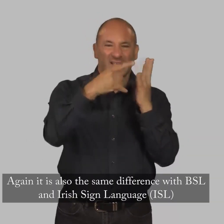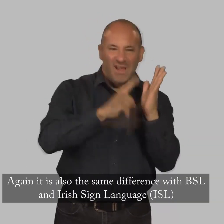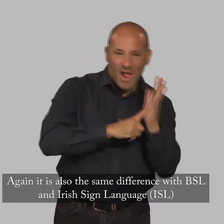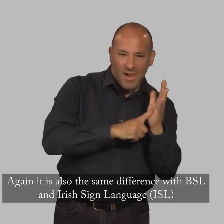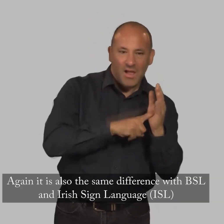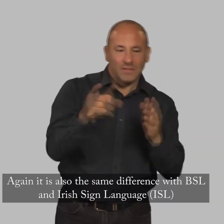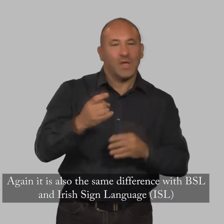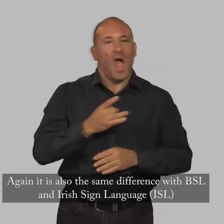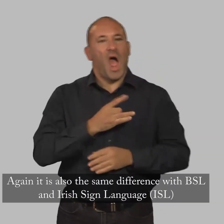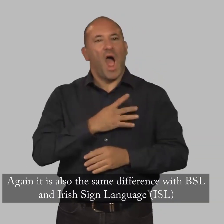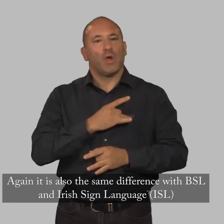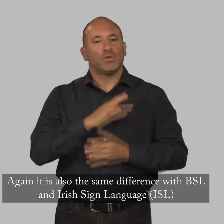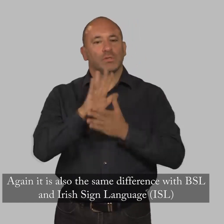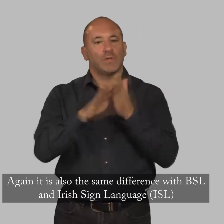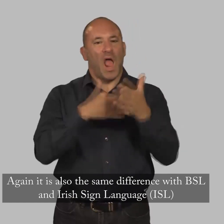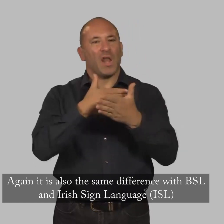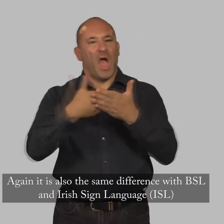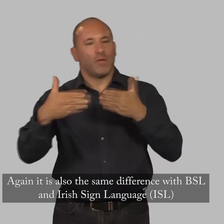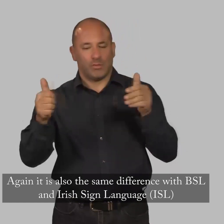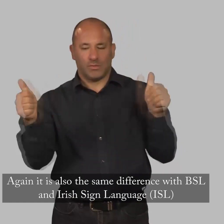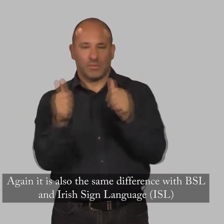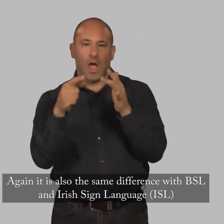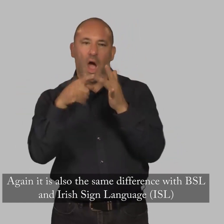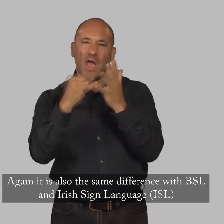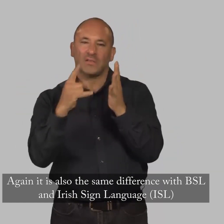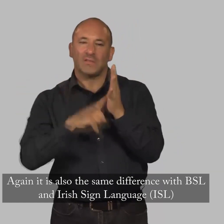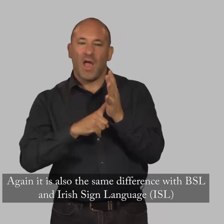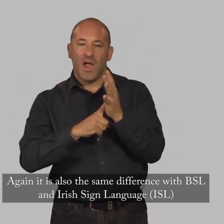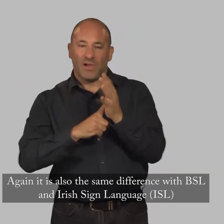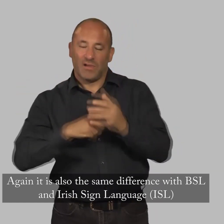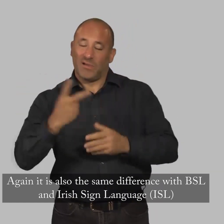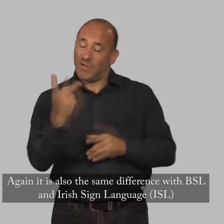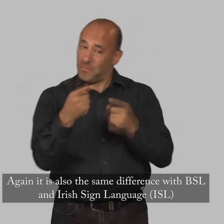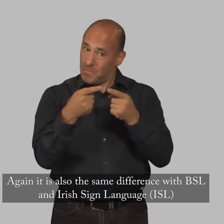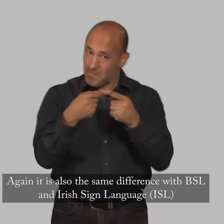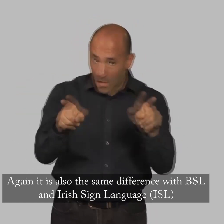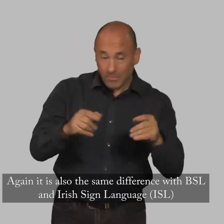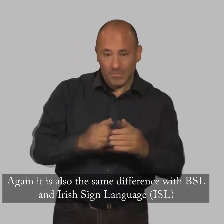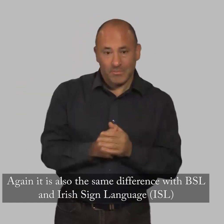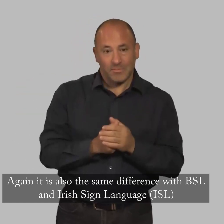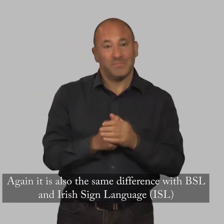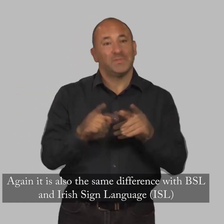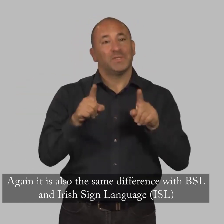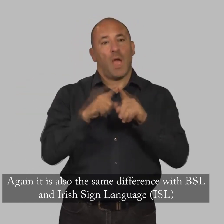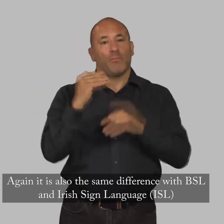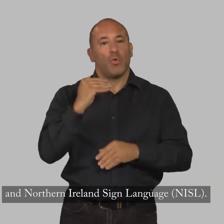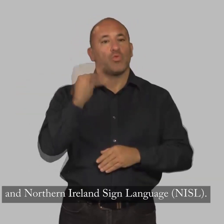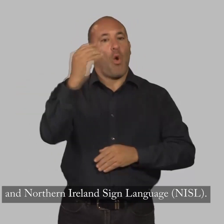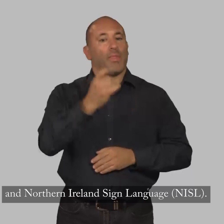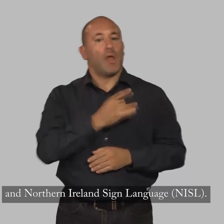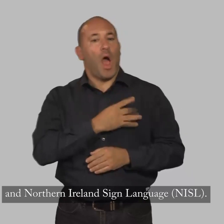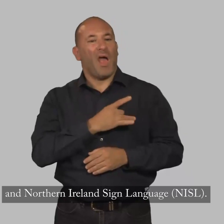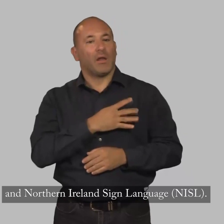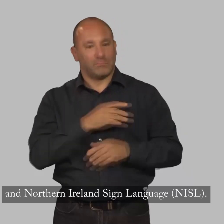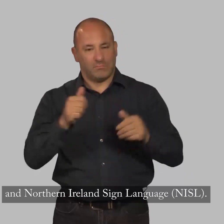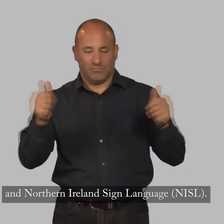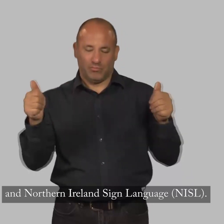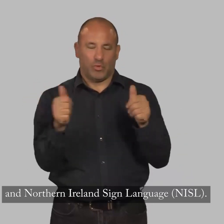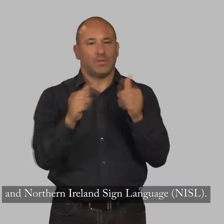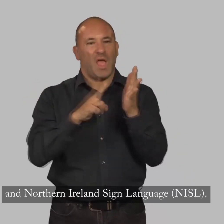Again, it is also the same difference with BSL and Irish Sign Language, ISL, and Northern Ireland Sign